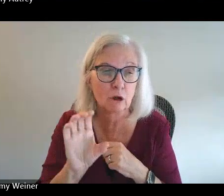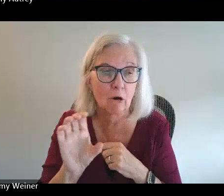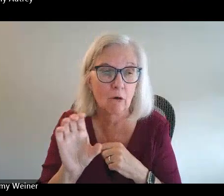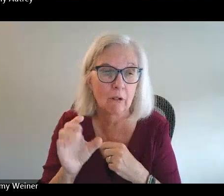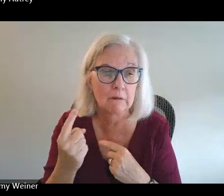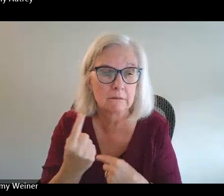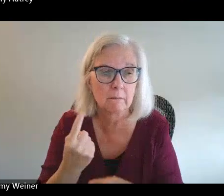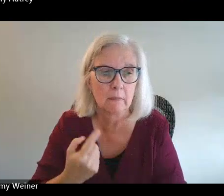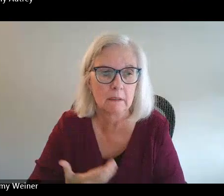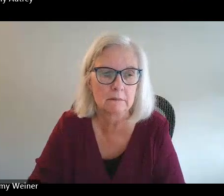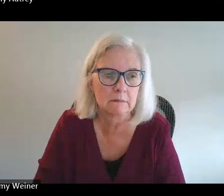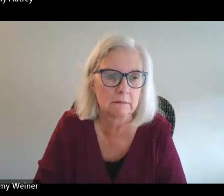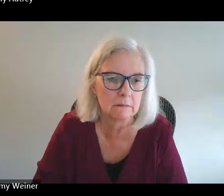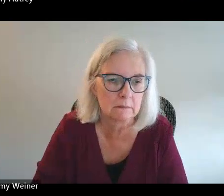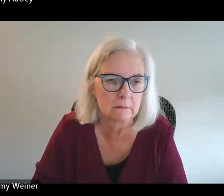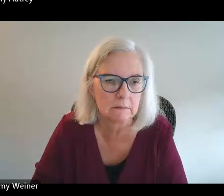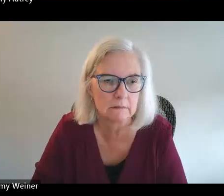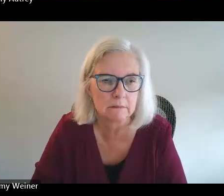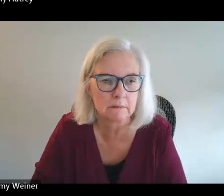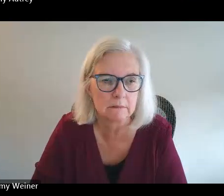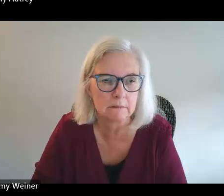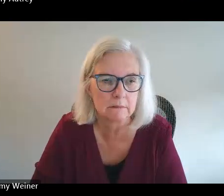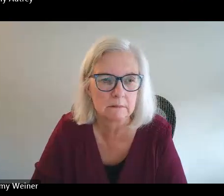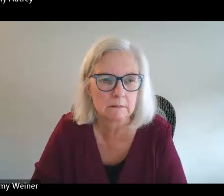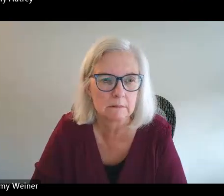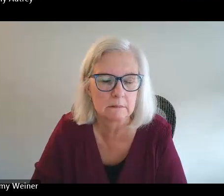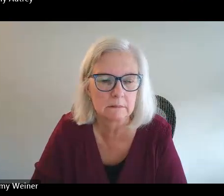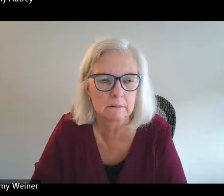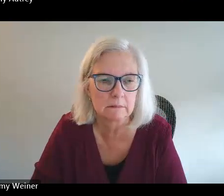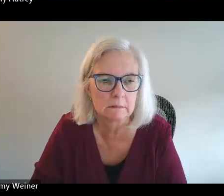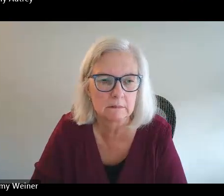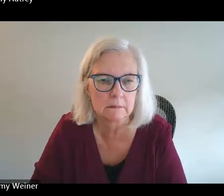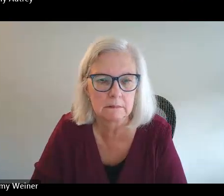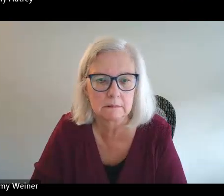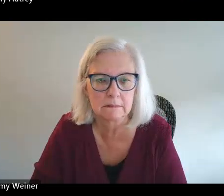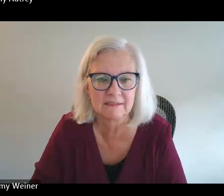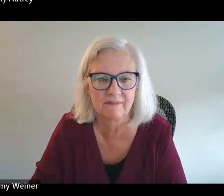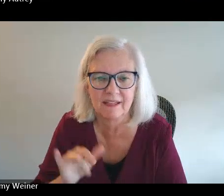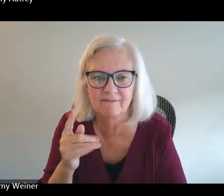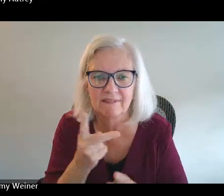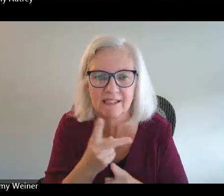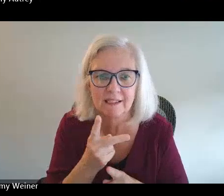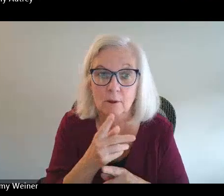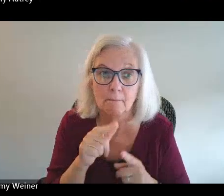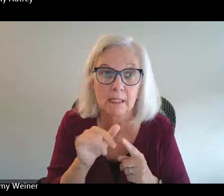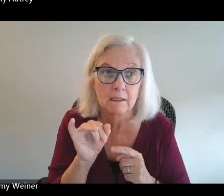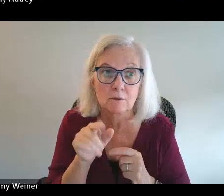hours. Ooh, I don't know. I guess I could fly into Charlotte. I guess that's a possibility.